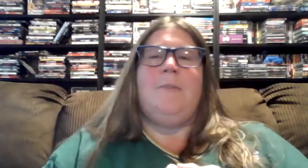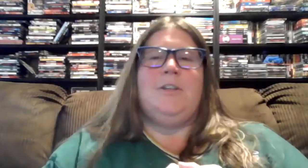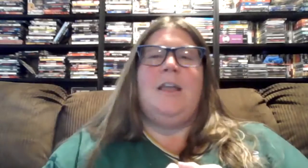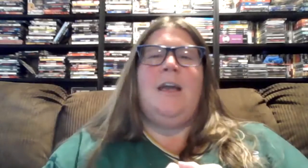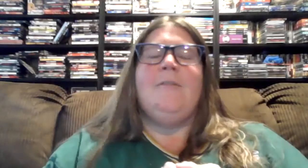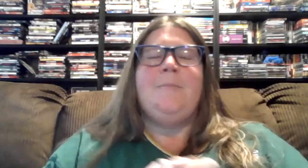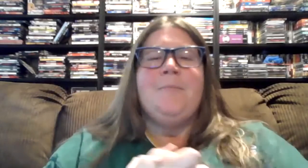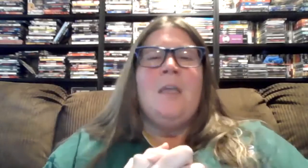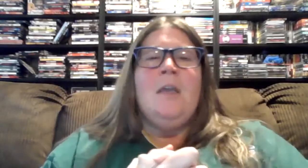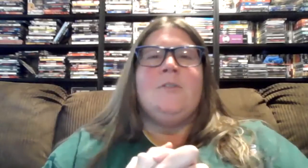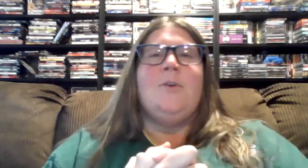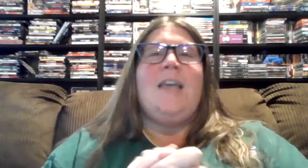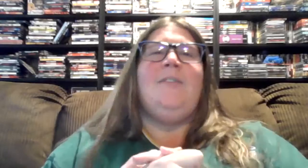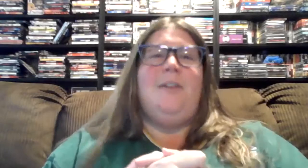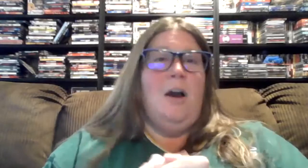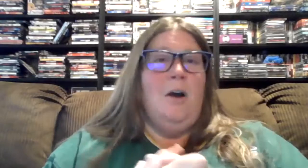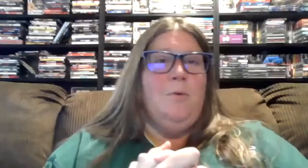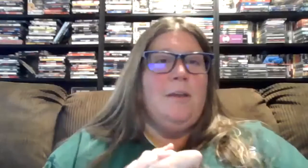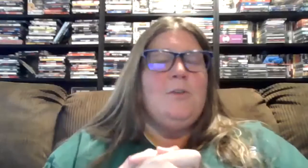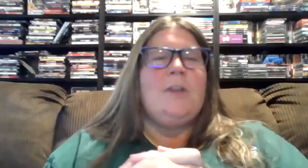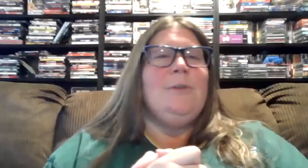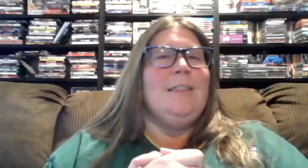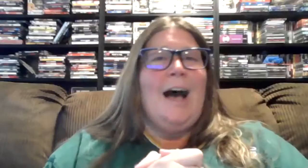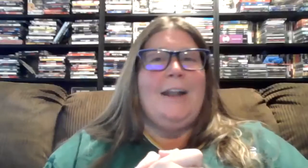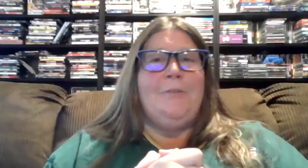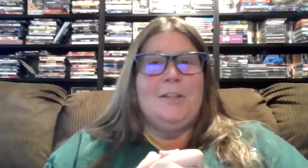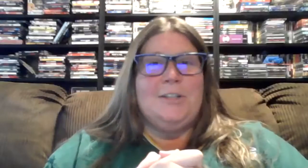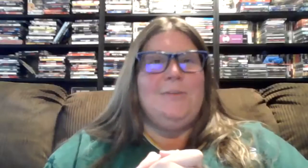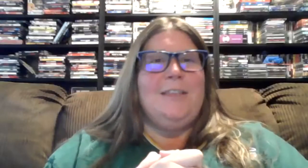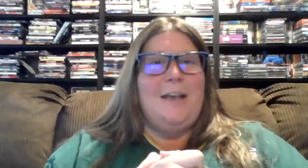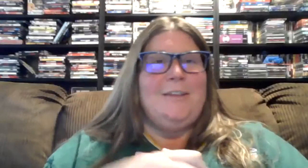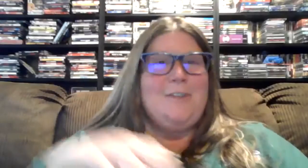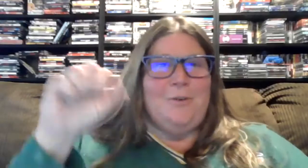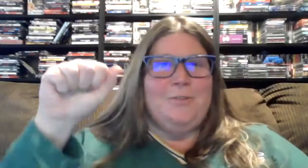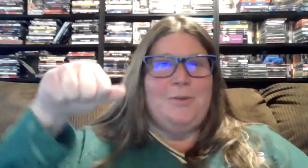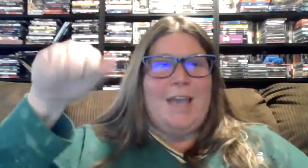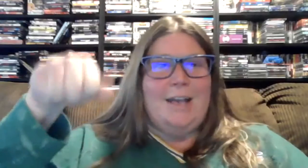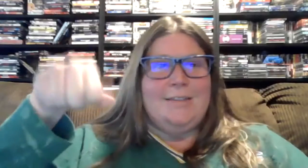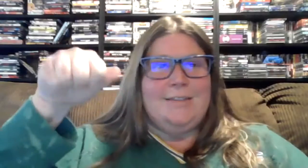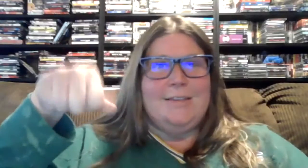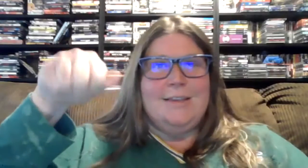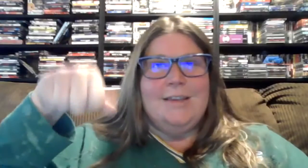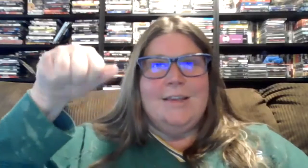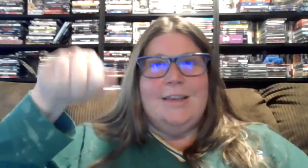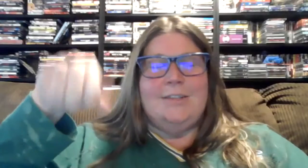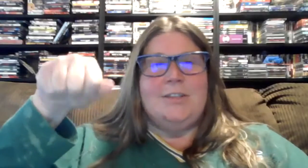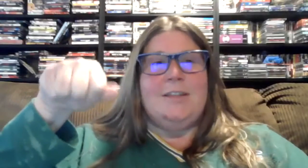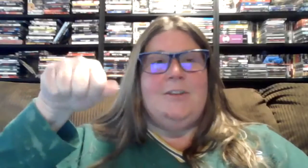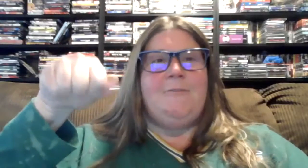information to have. So yes and no. You can do a lot of questions with yes and no. So yes is just that your